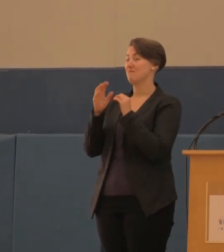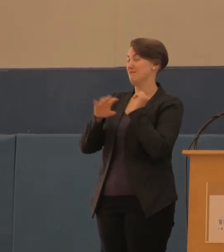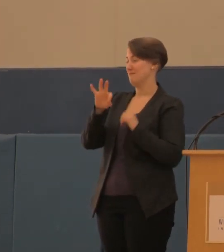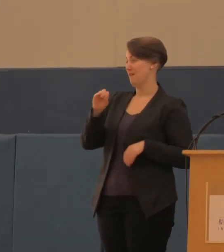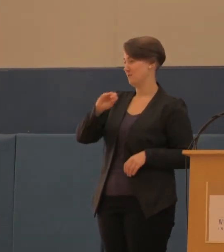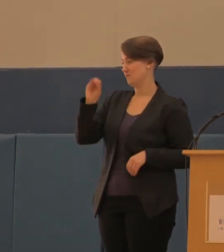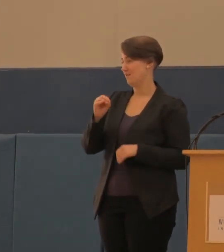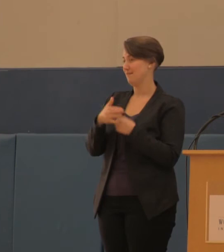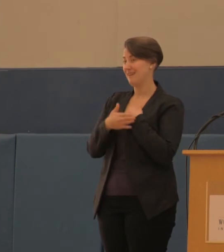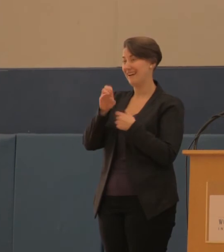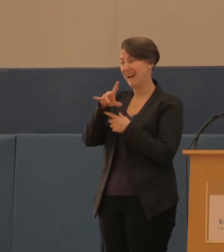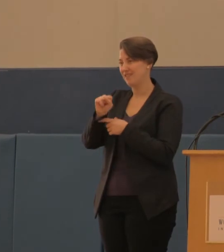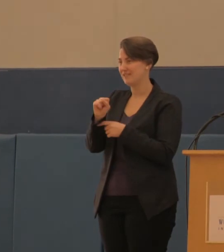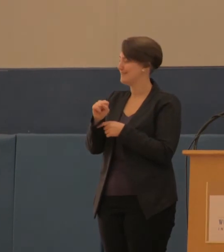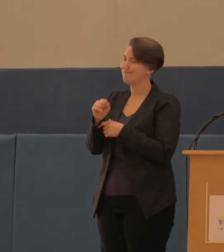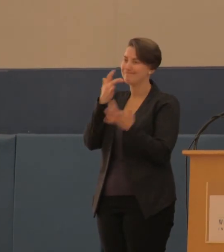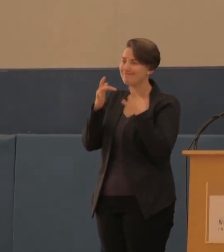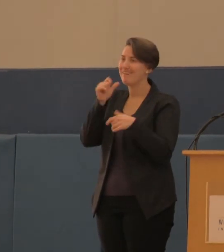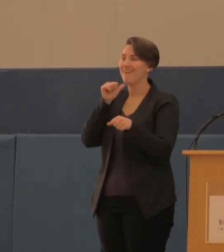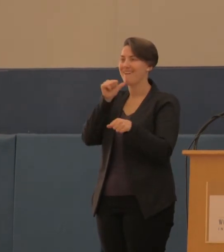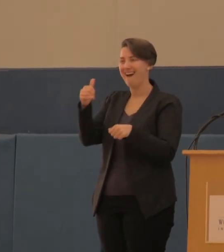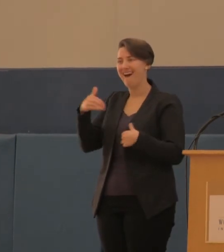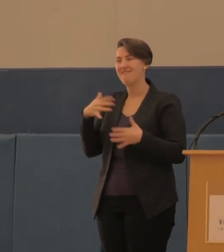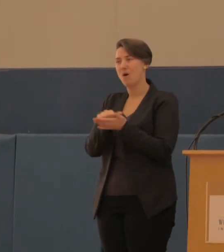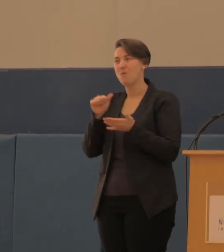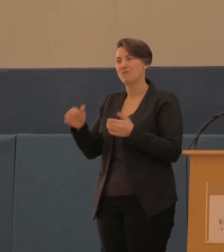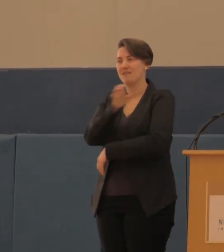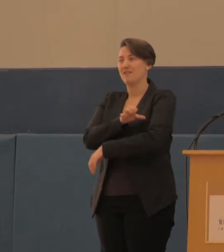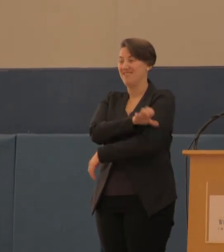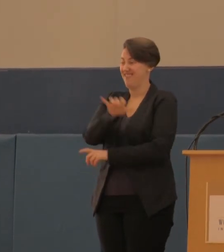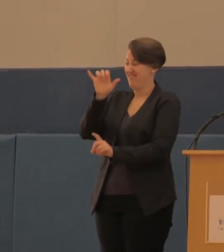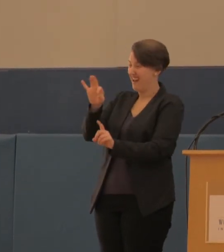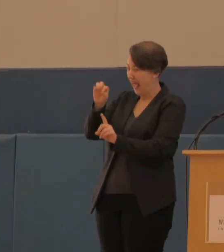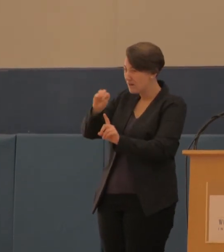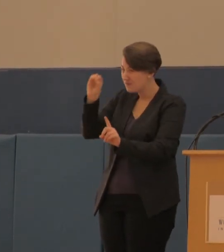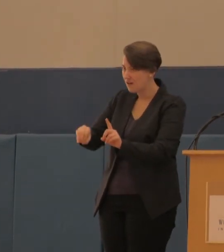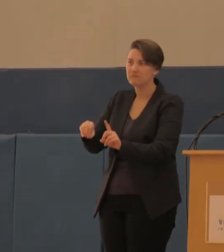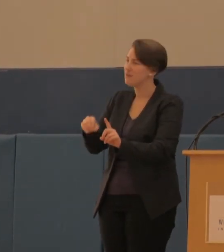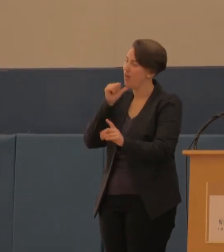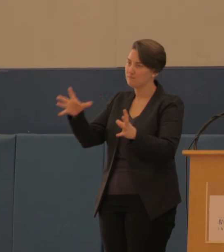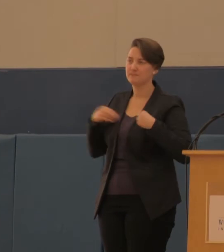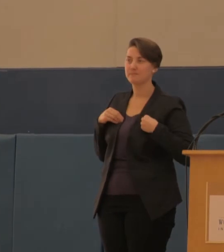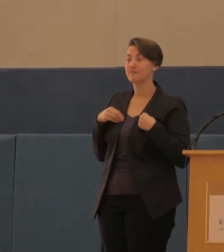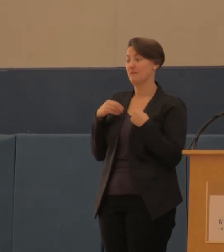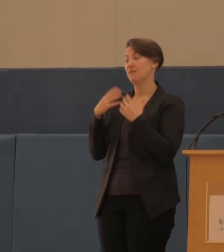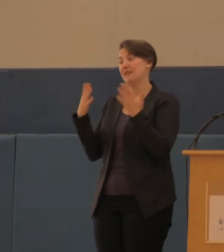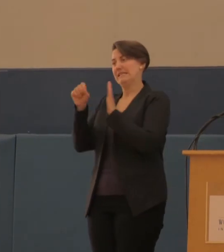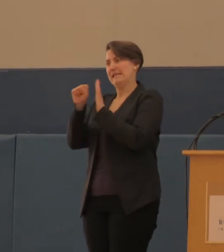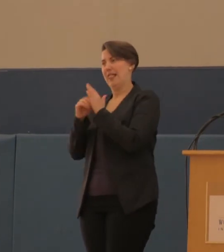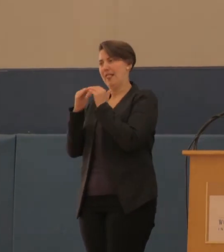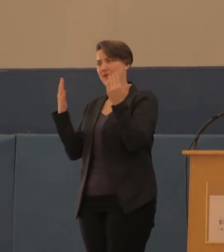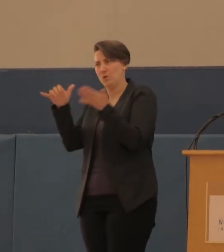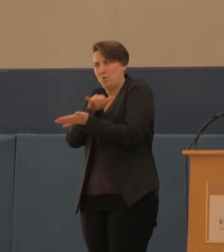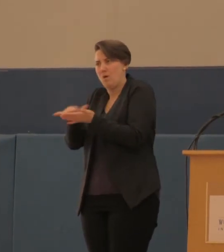of counties lack an abortion-providing clinic. This is not acceptable. At the state level, we must act in New